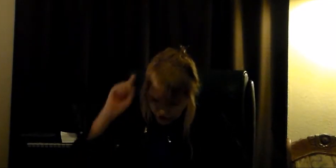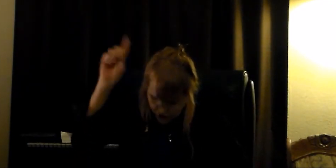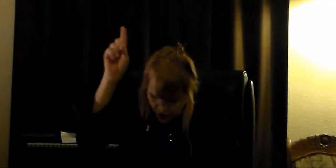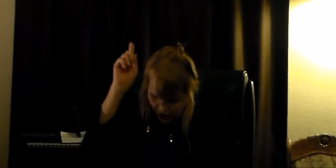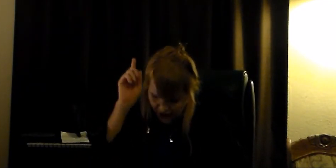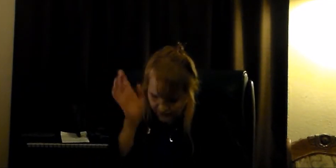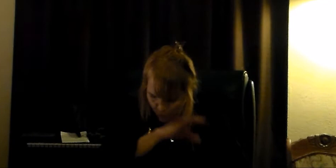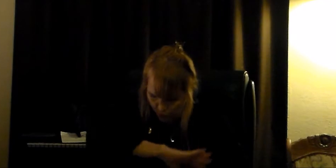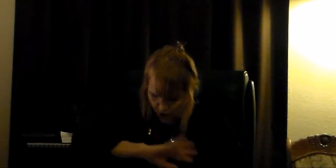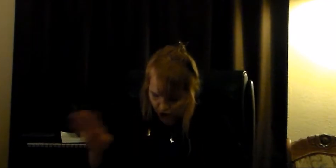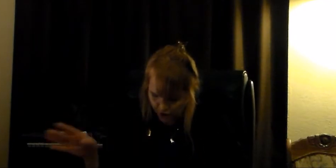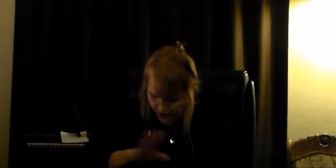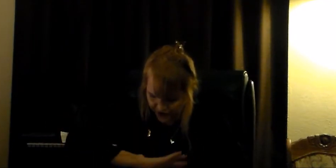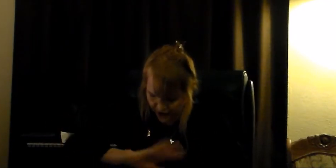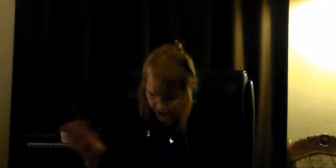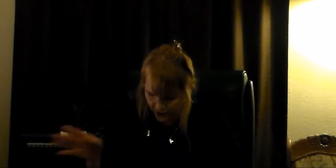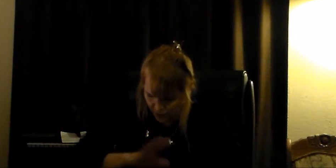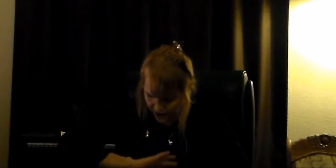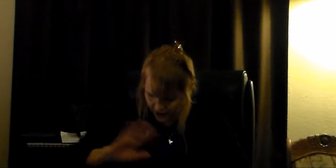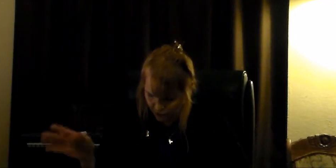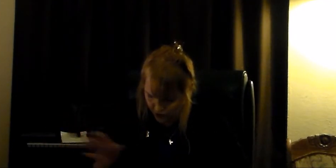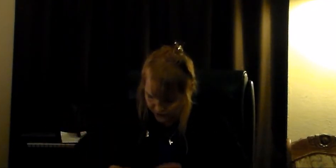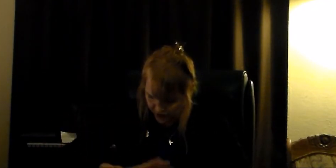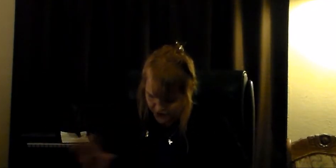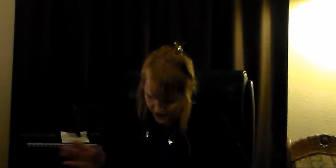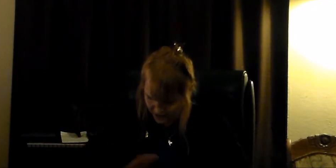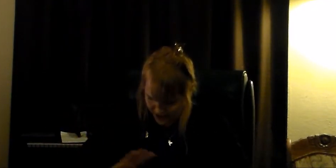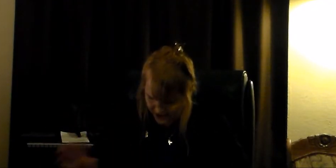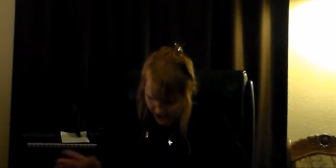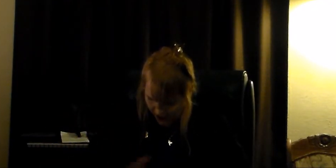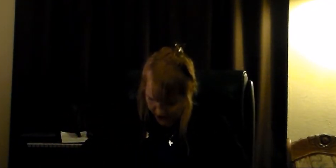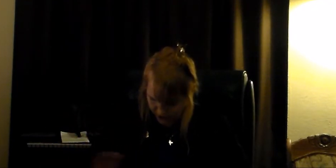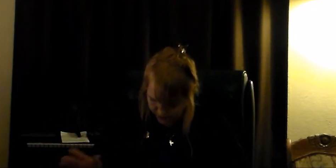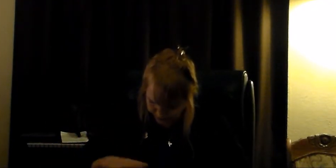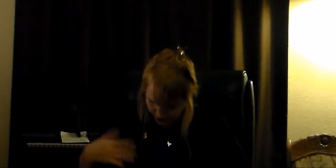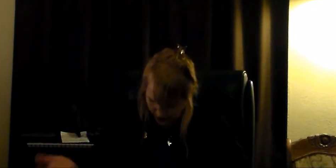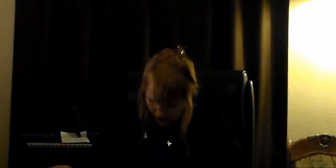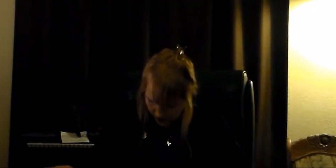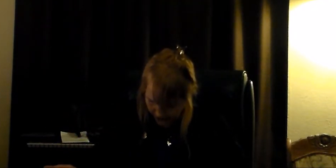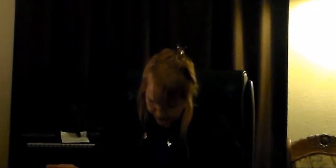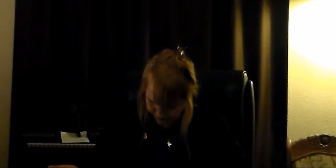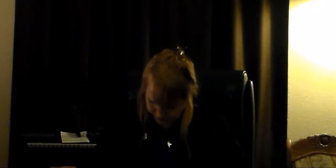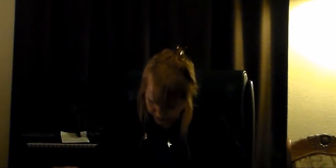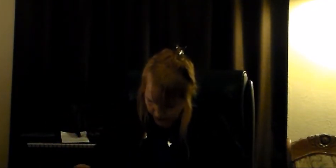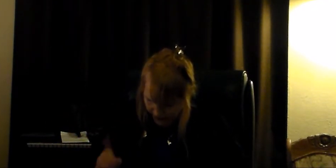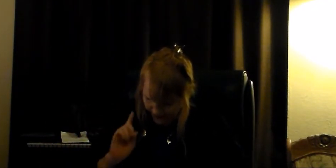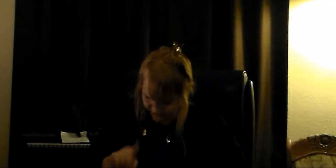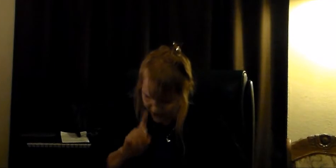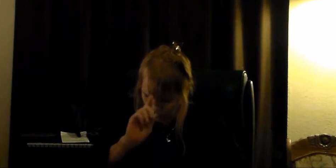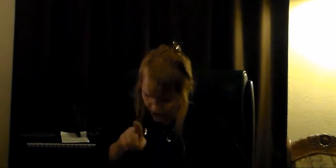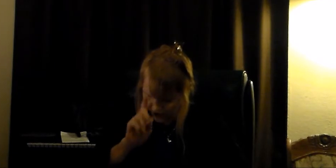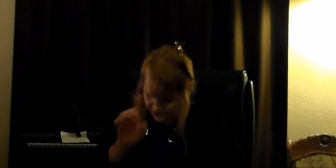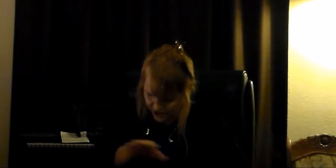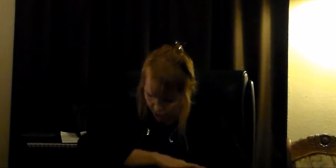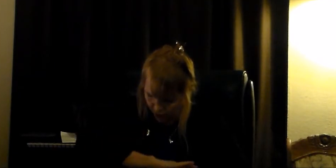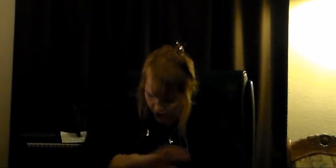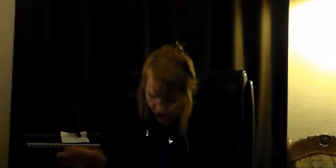do not love the world or anything or anyone in the world if you use them as an idol, a god. If anyone loves the